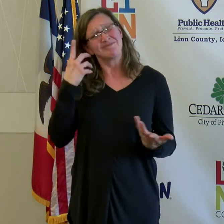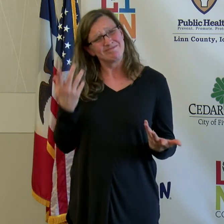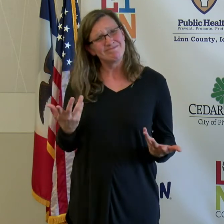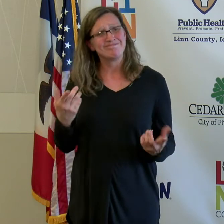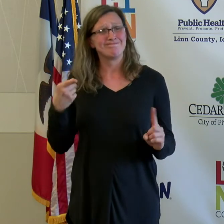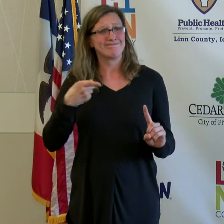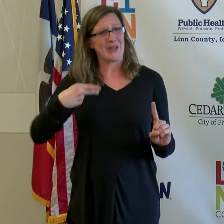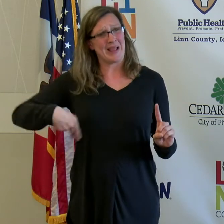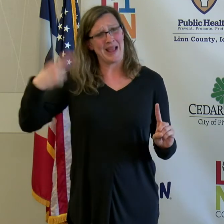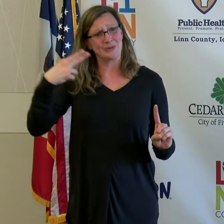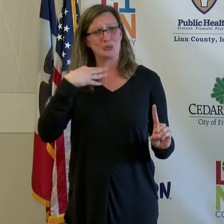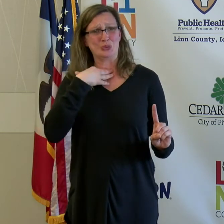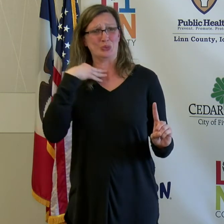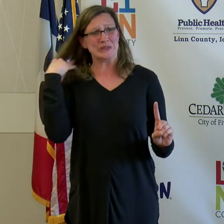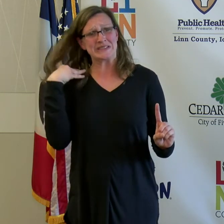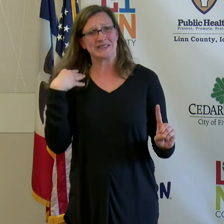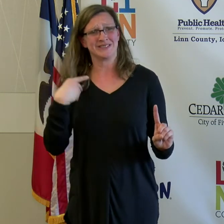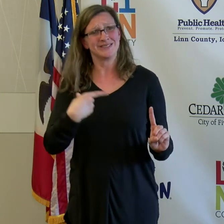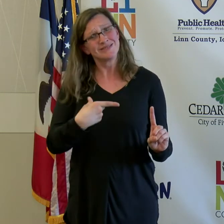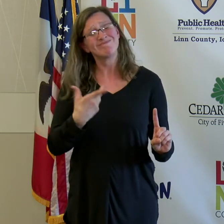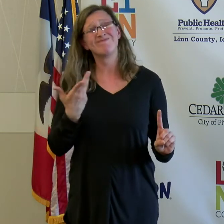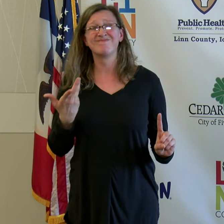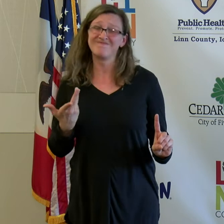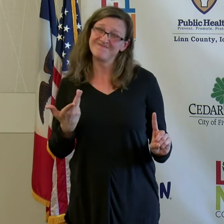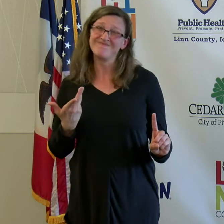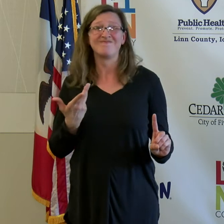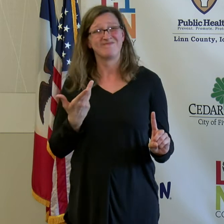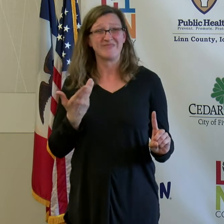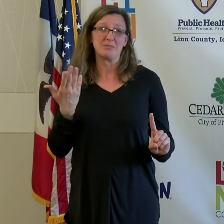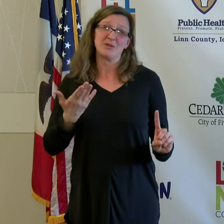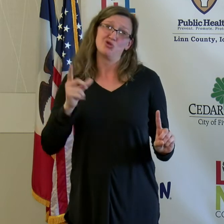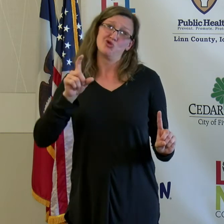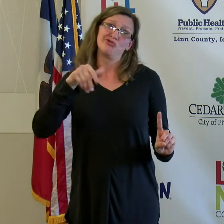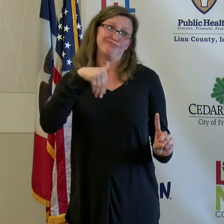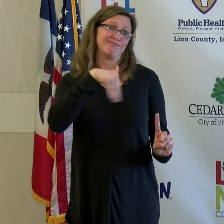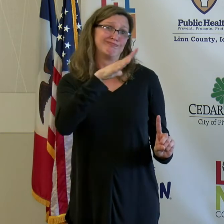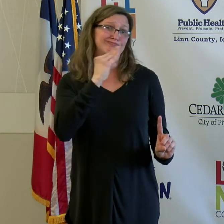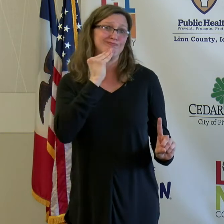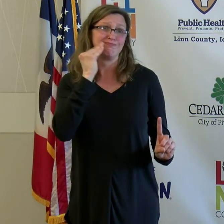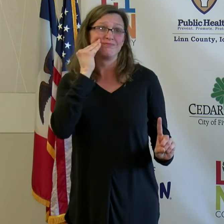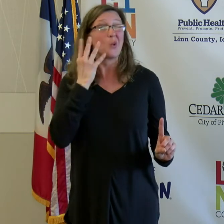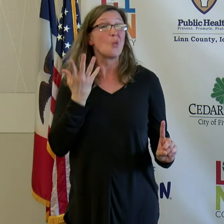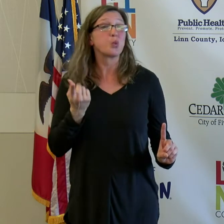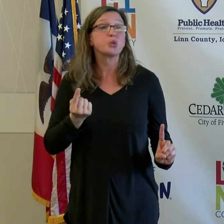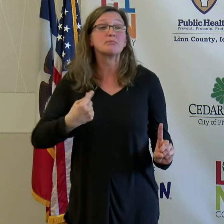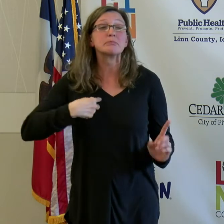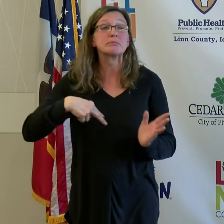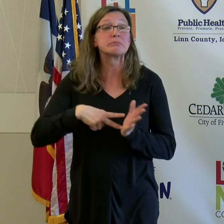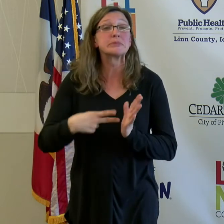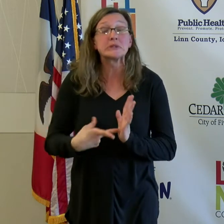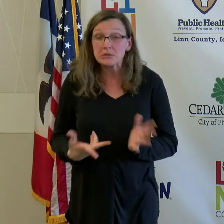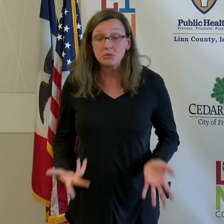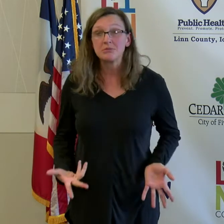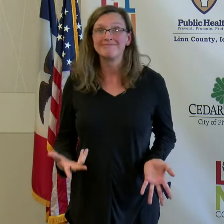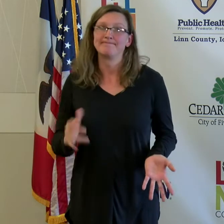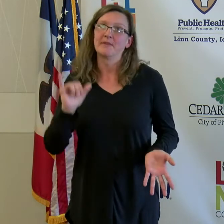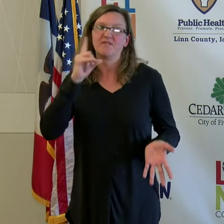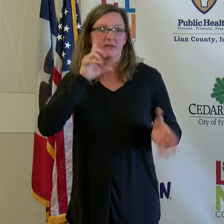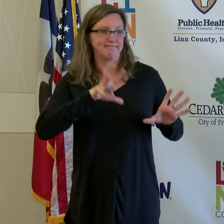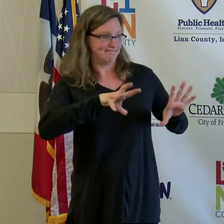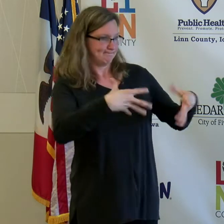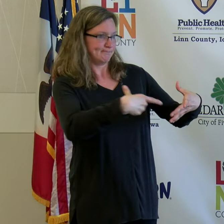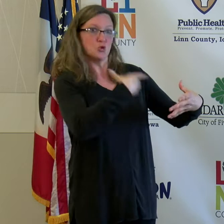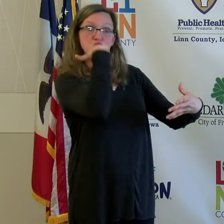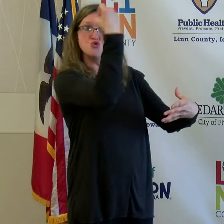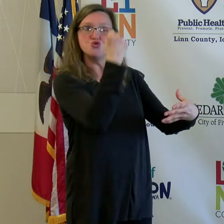occurring. High-risk employees would include people age 65 and older, and people of